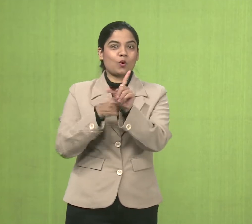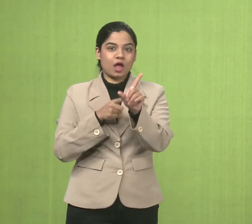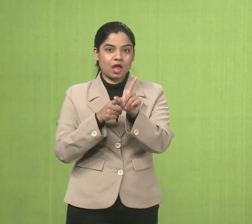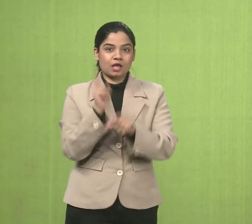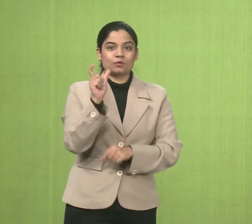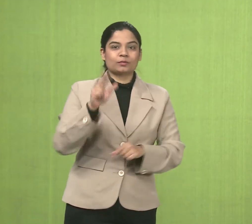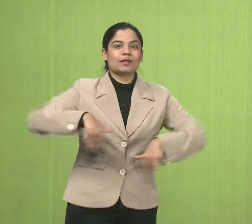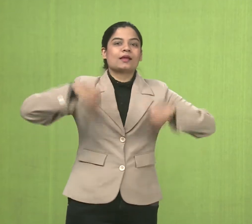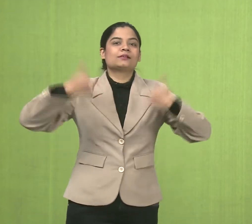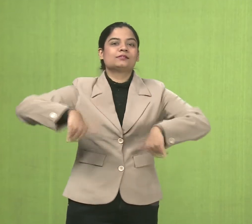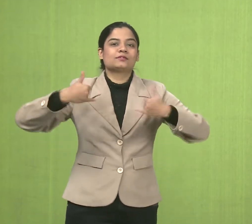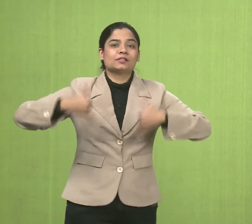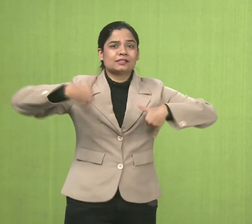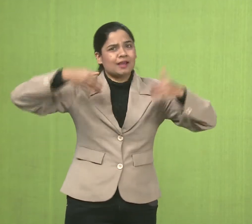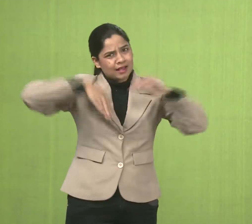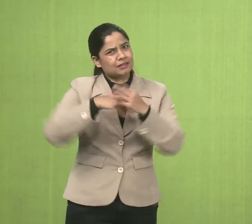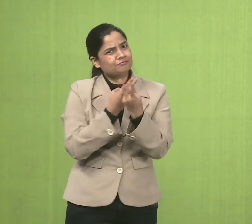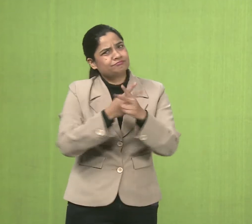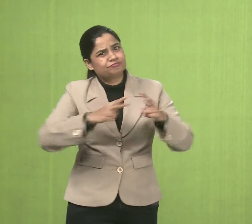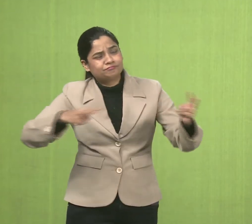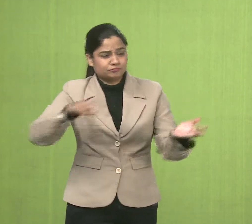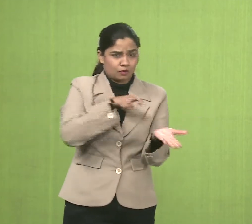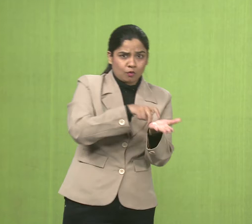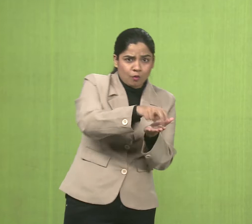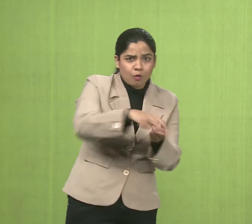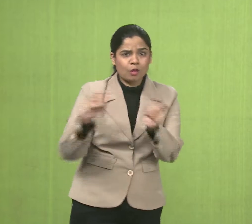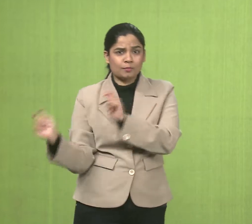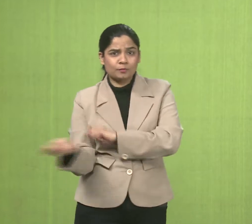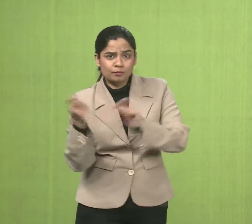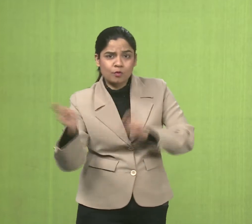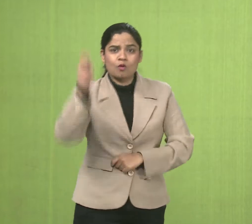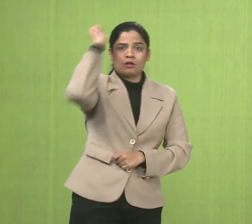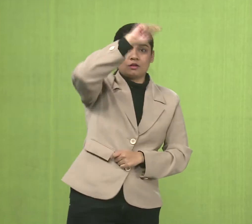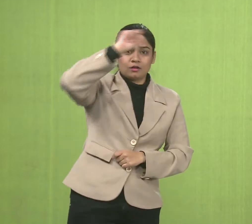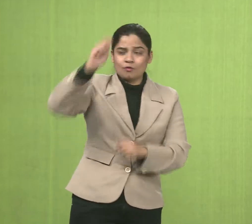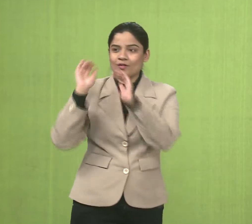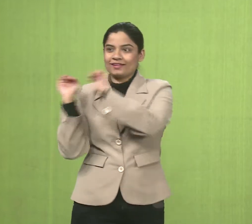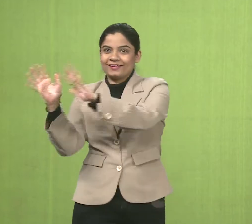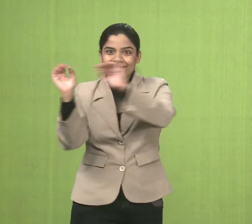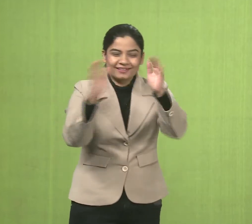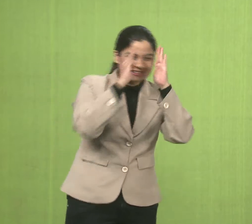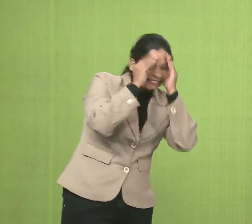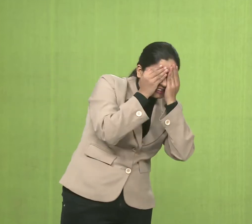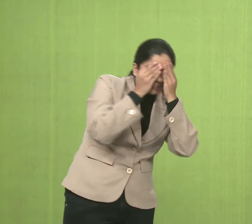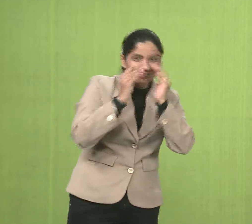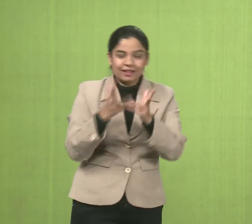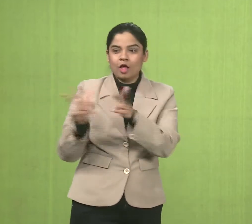Play. Engage in activity for enjoyment and recreation like badminton, volleyball, hide and